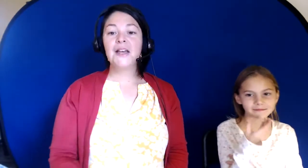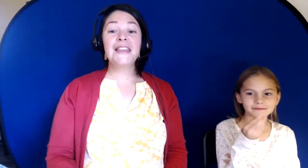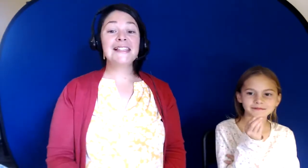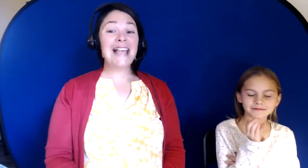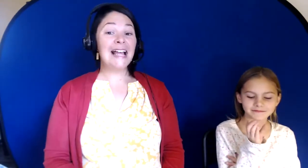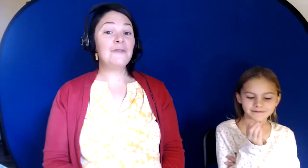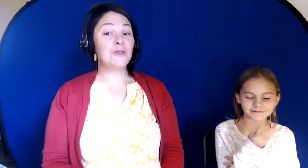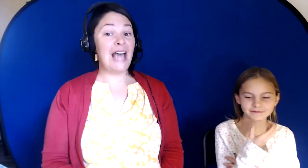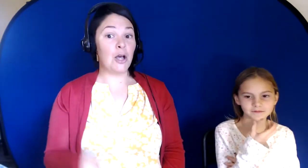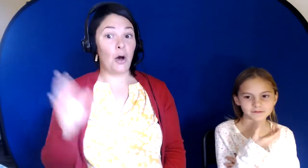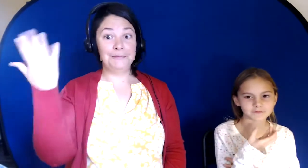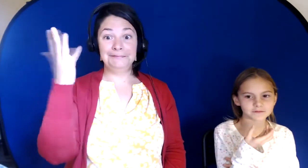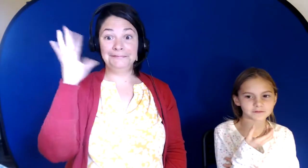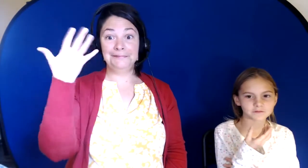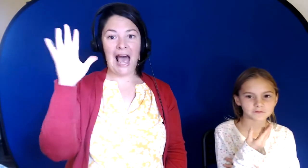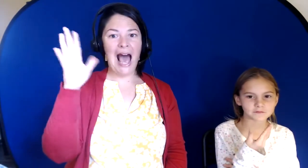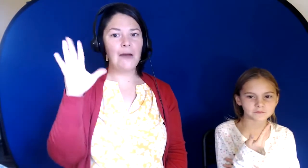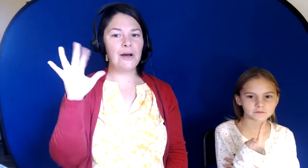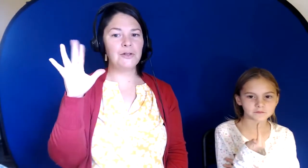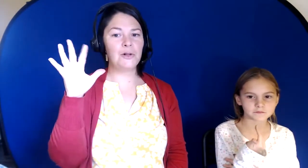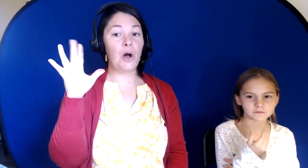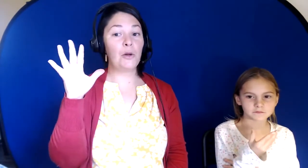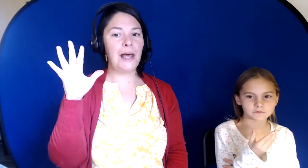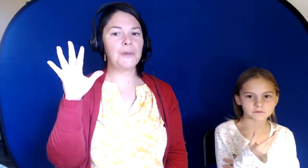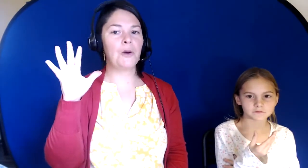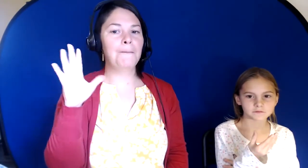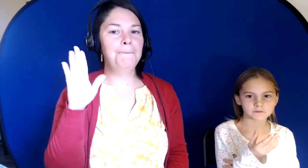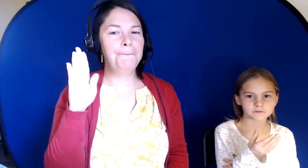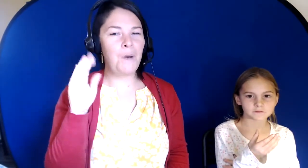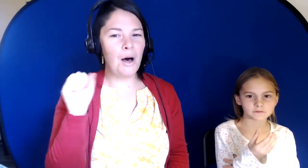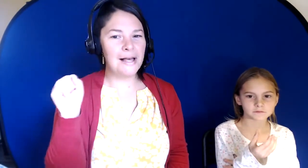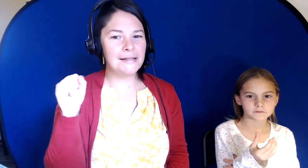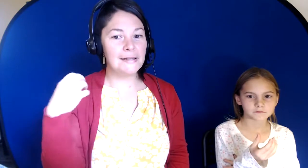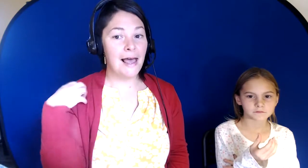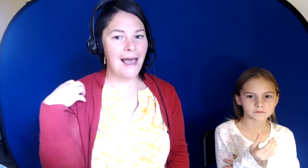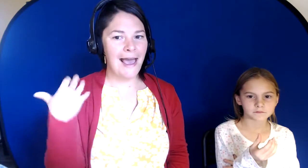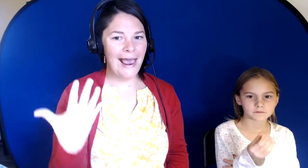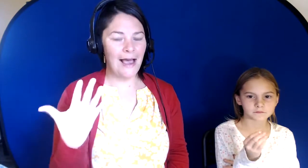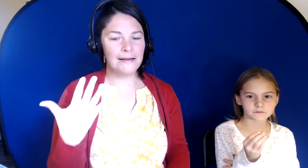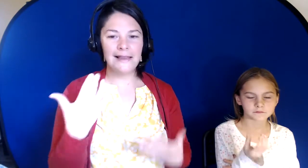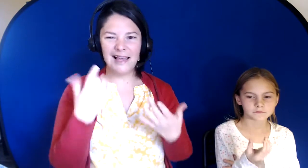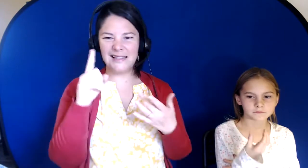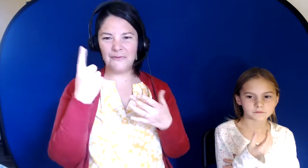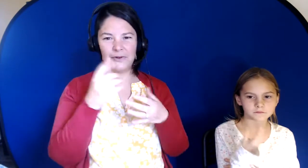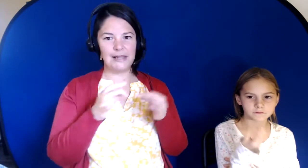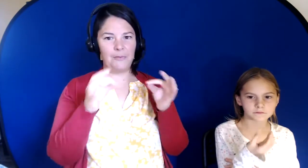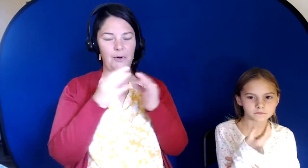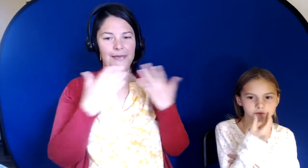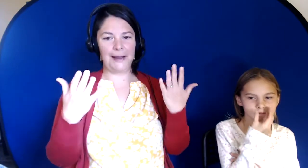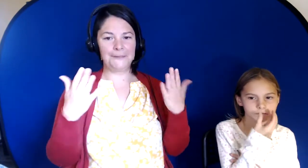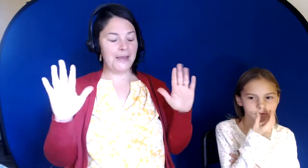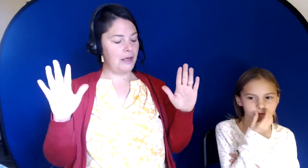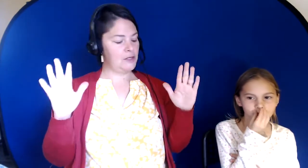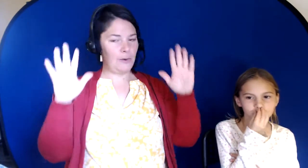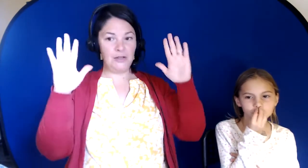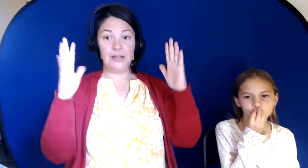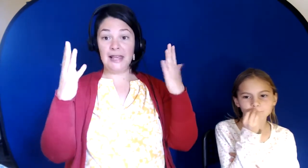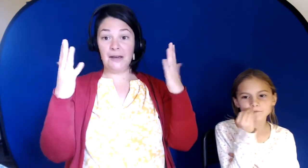sign for taco. I want you to hold up your boss hand. That's the first important thing. So I want you to think of your two